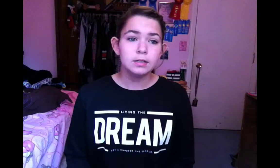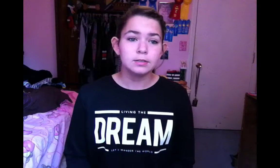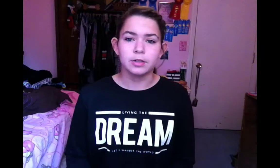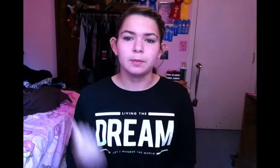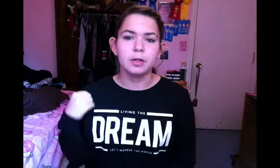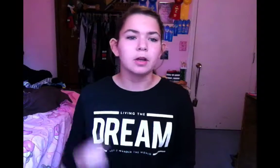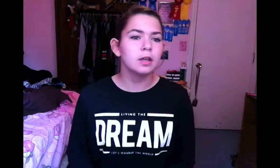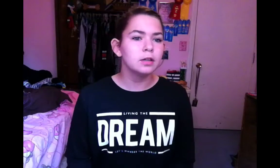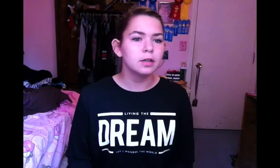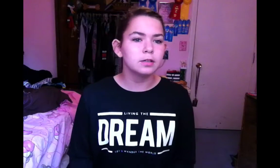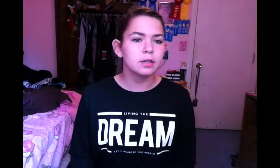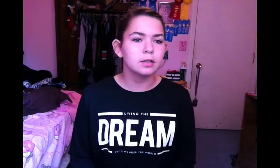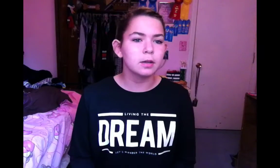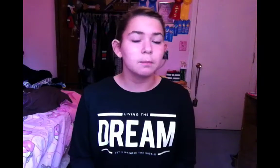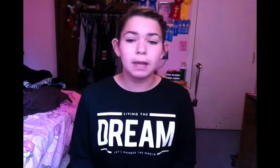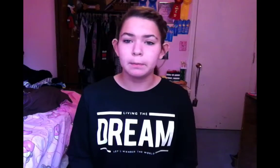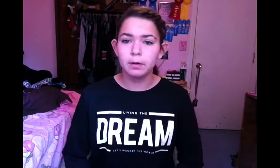Sorry my dog. And then paper.